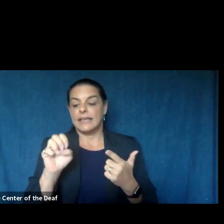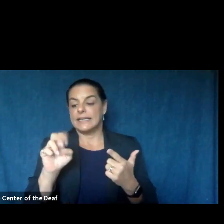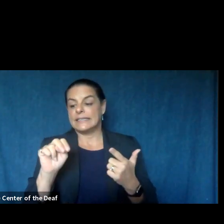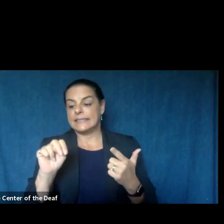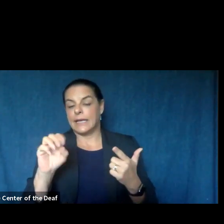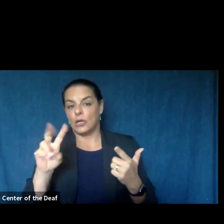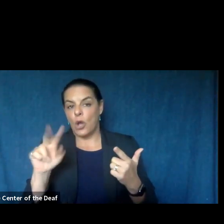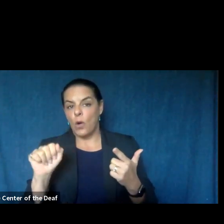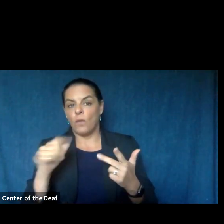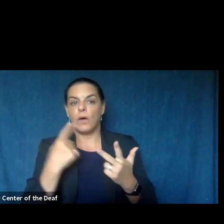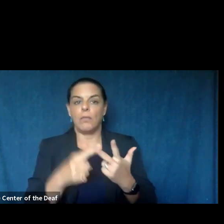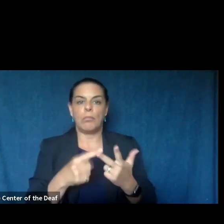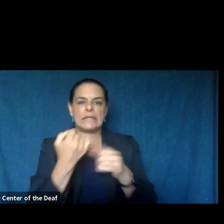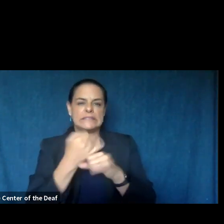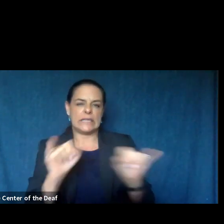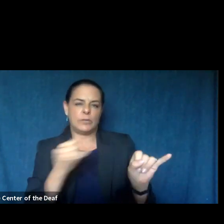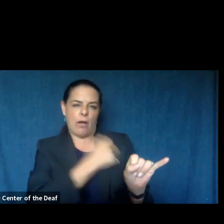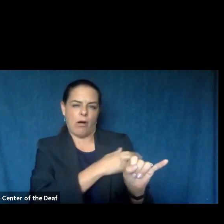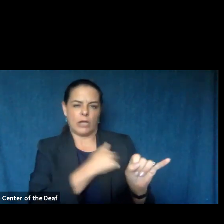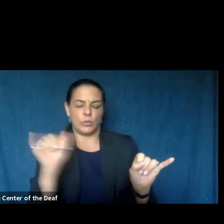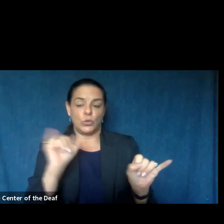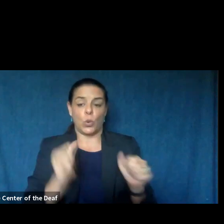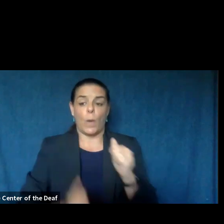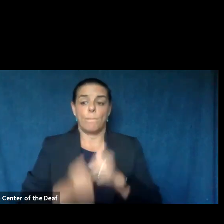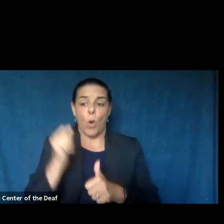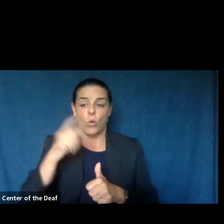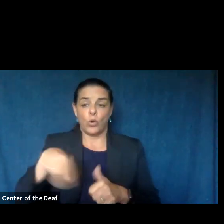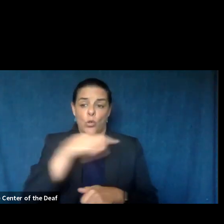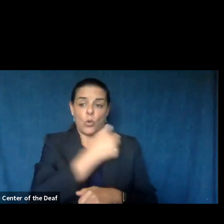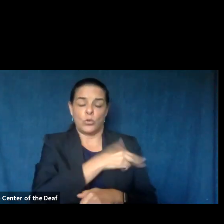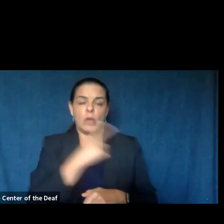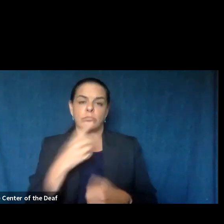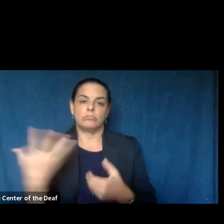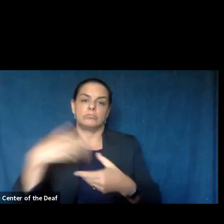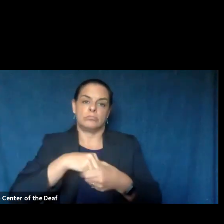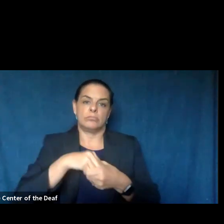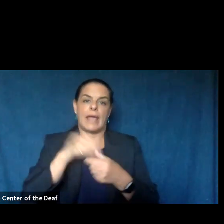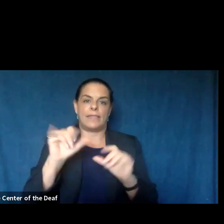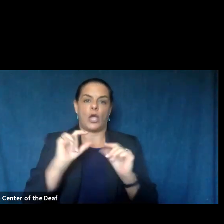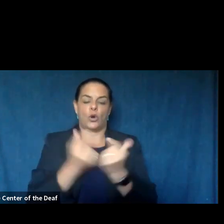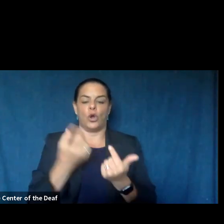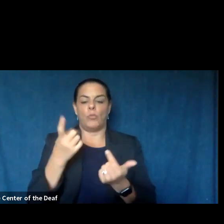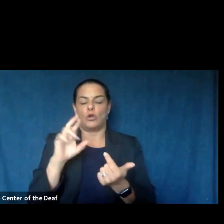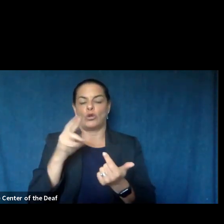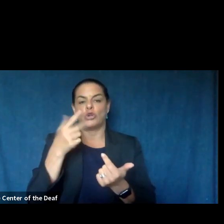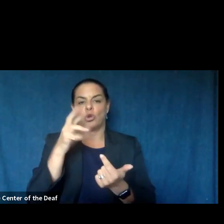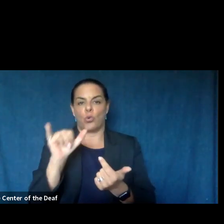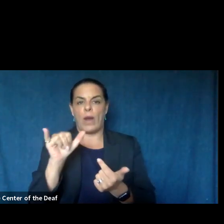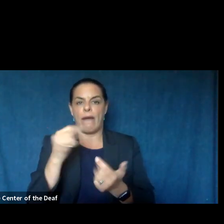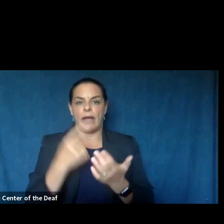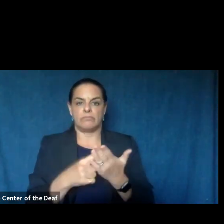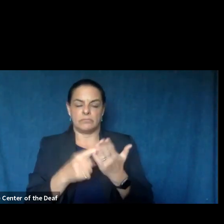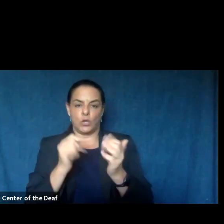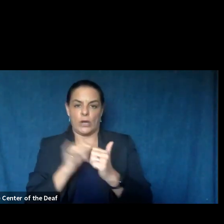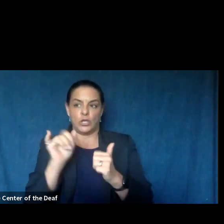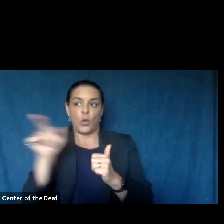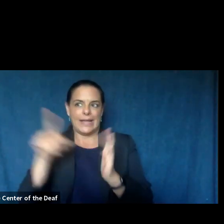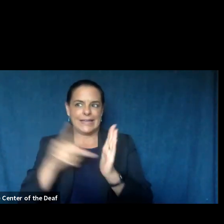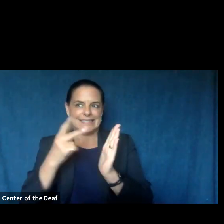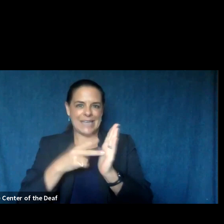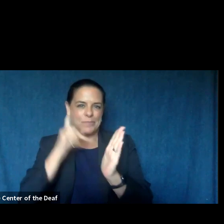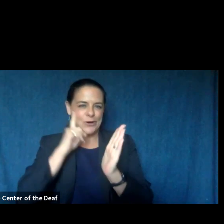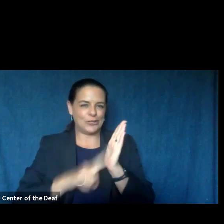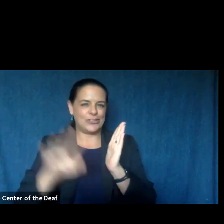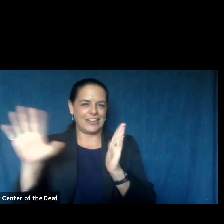hospitals as well. The majority of those are participating in what the group that Dr. Gray looks at as well. He's double checking his numbers,